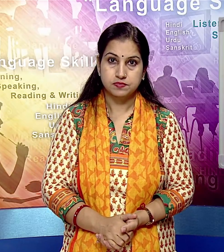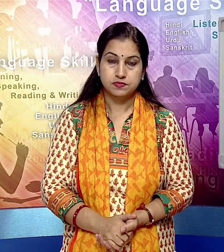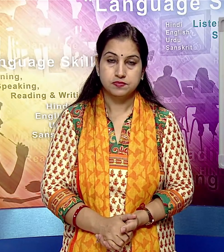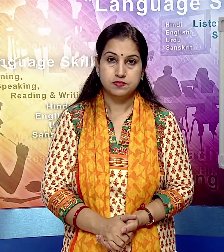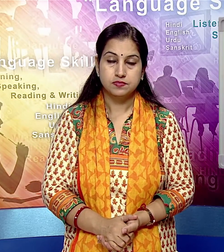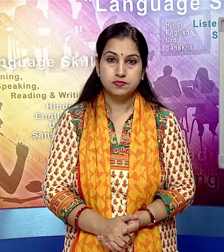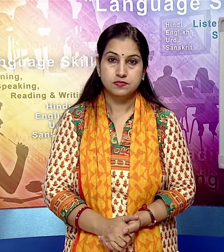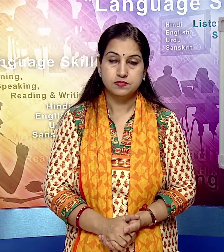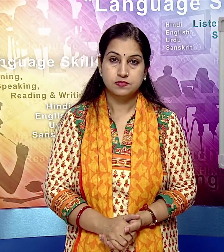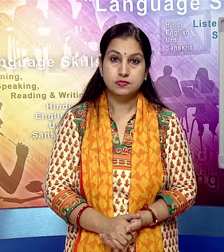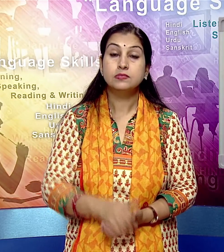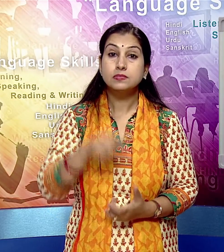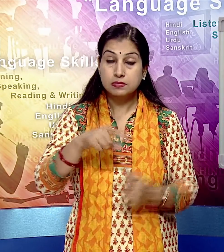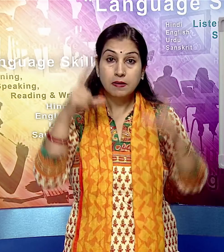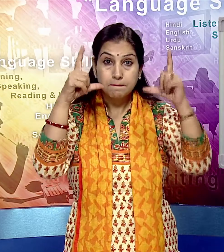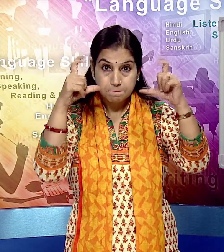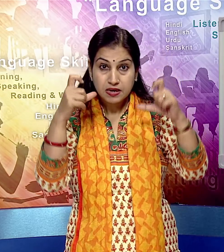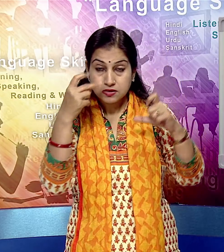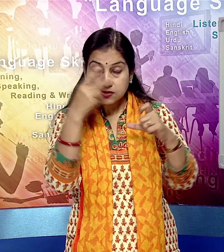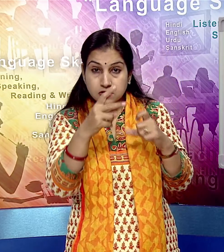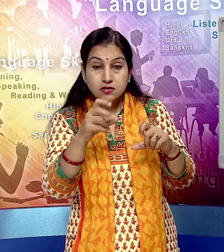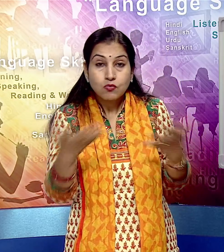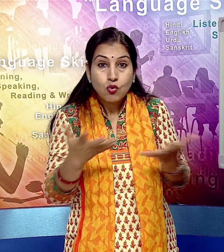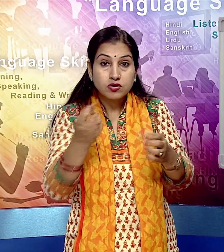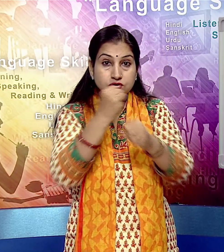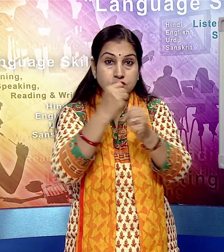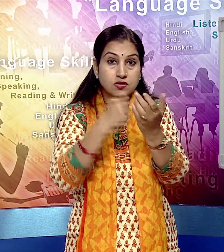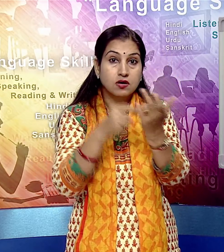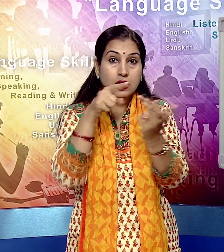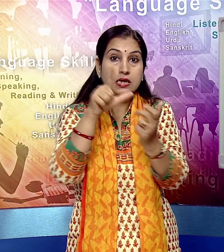Here you can see a very nice picture of grilling.